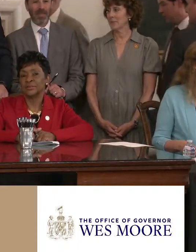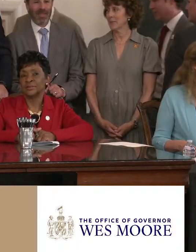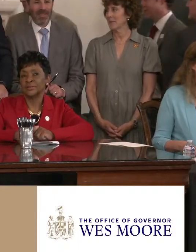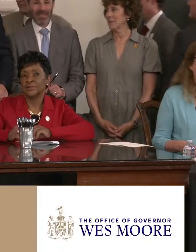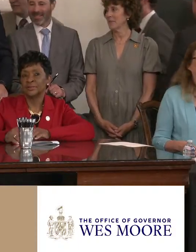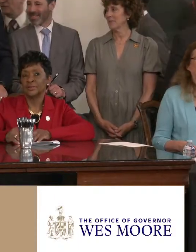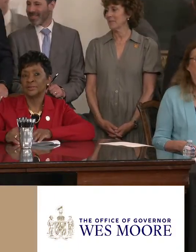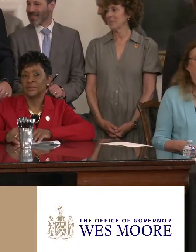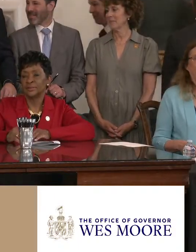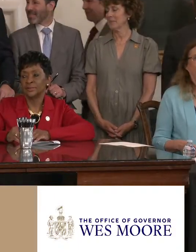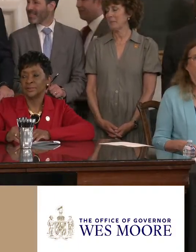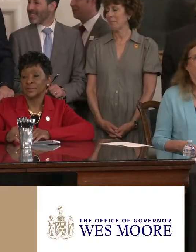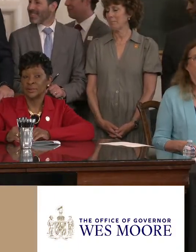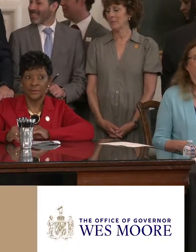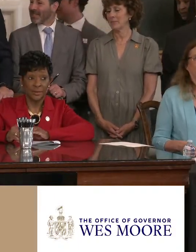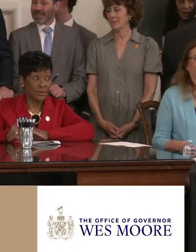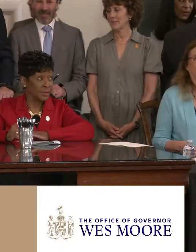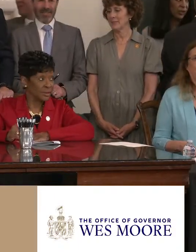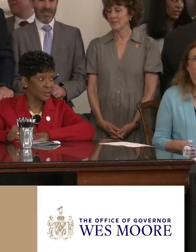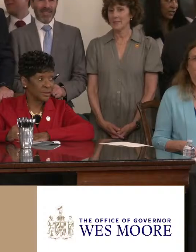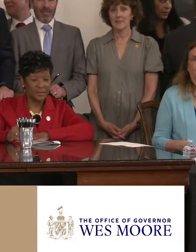Keep coming.